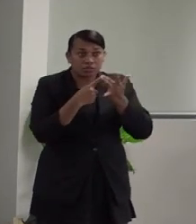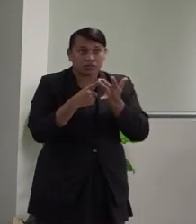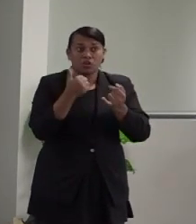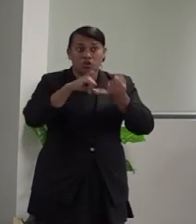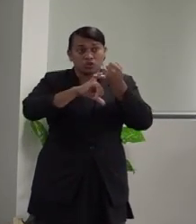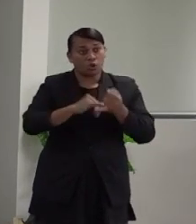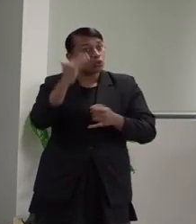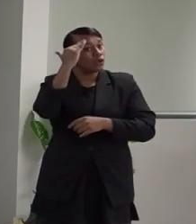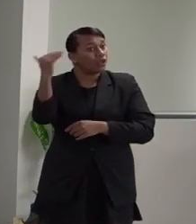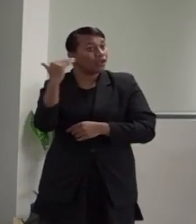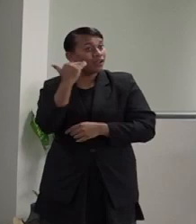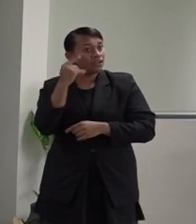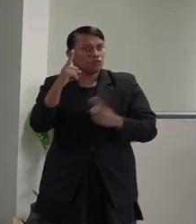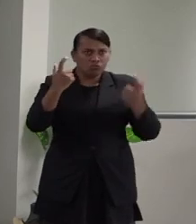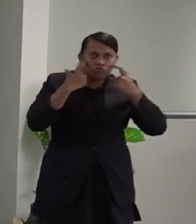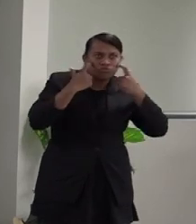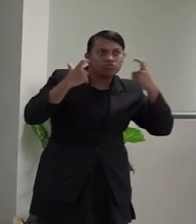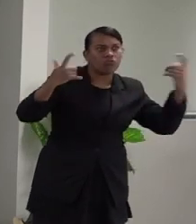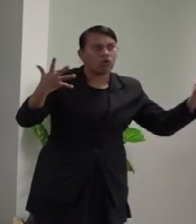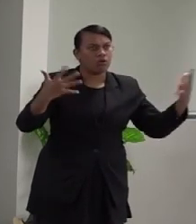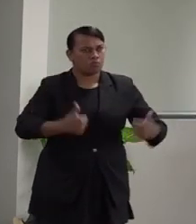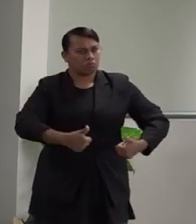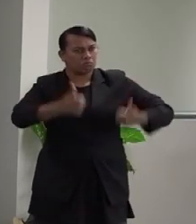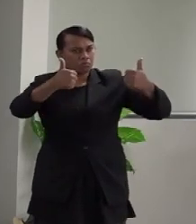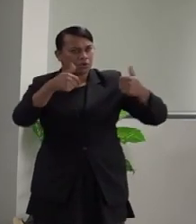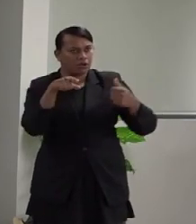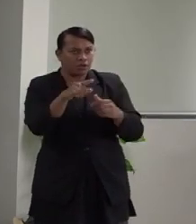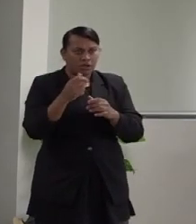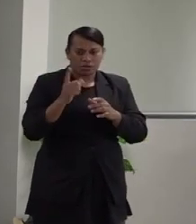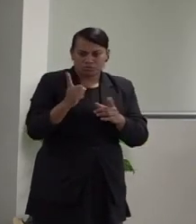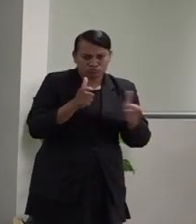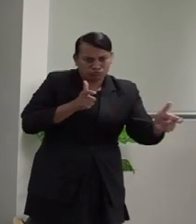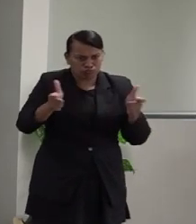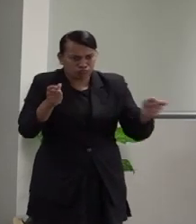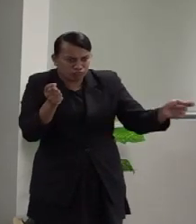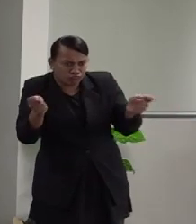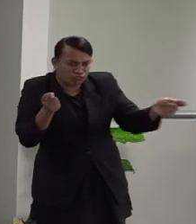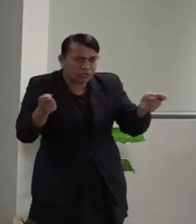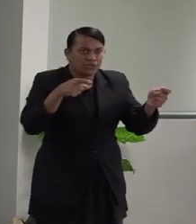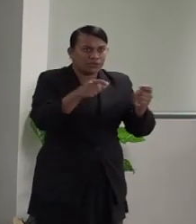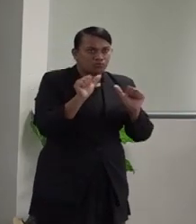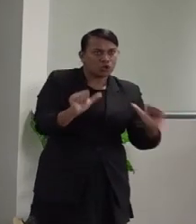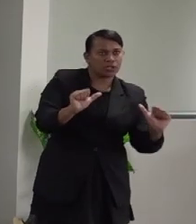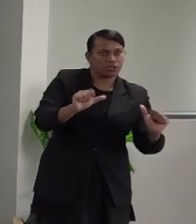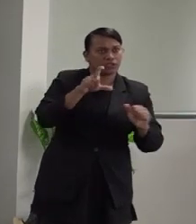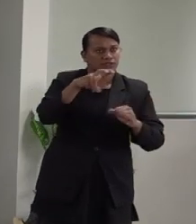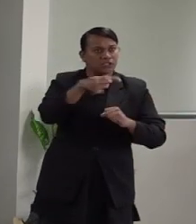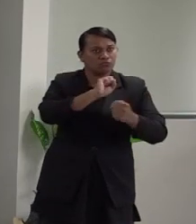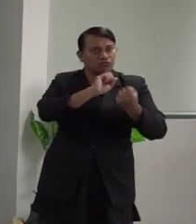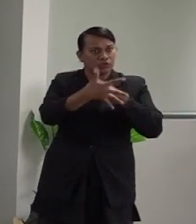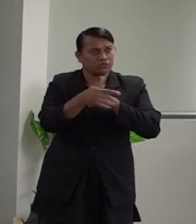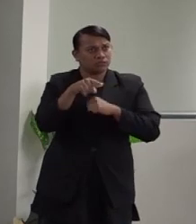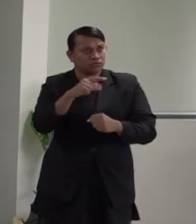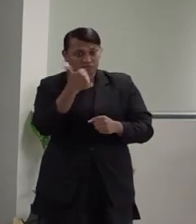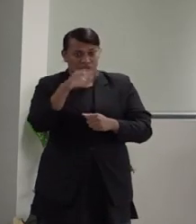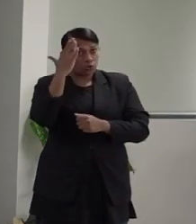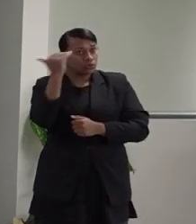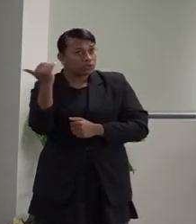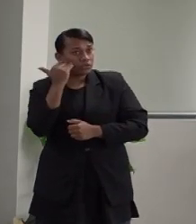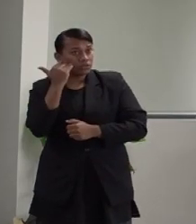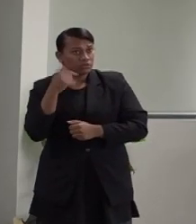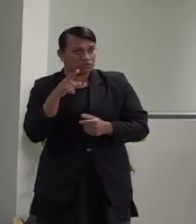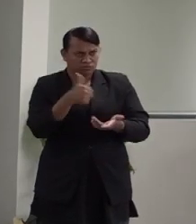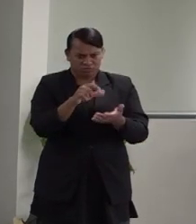shown exemplary viral management. The name of the game for the South Koreans is this: efficient